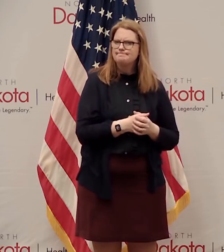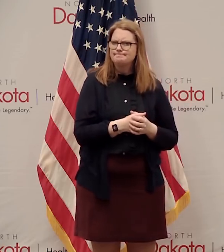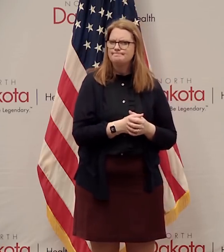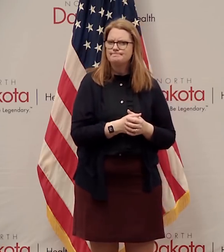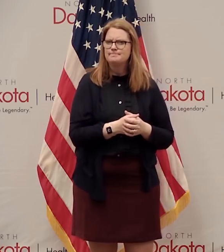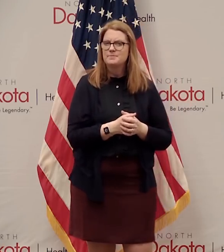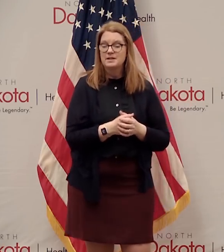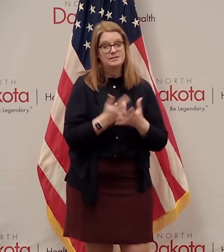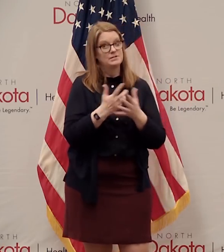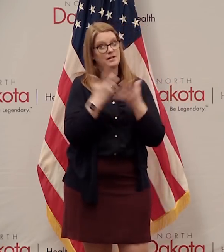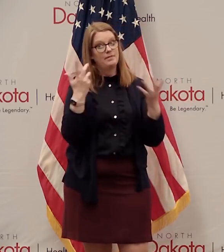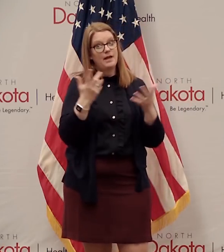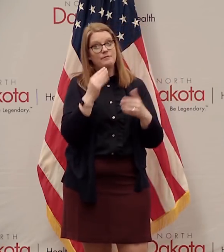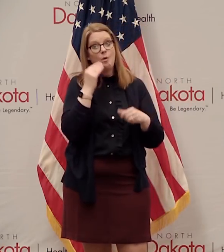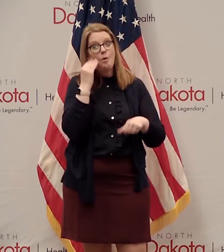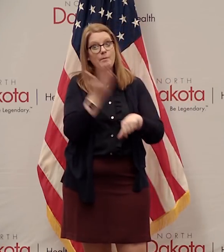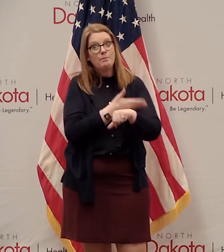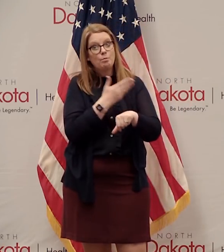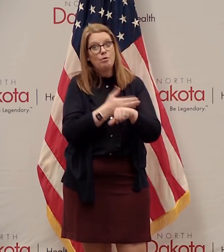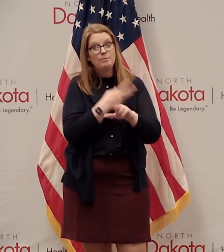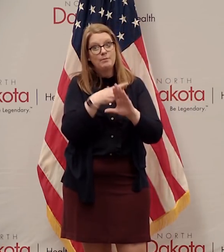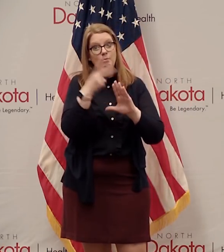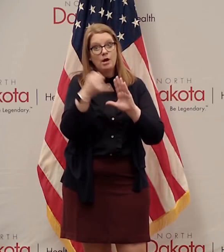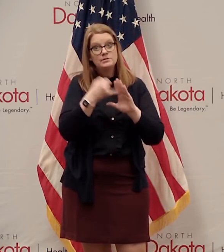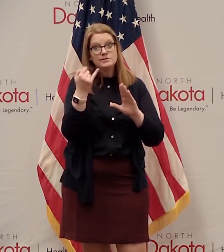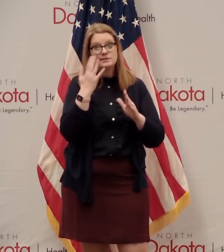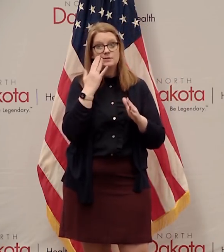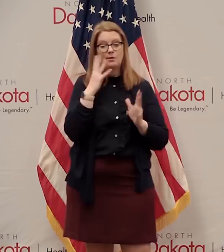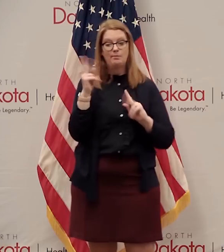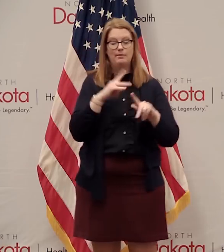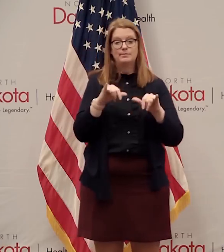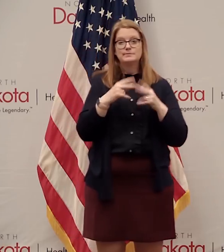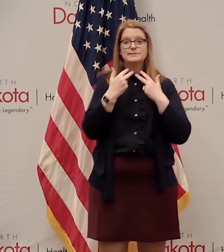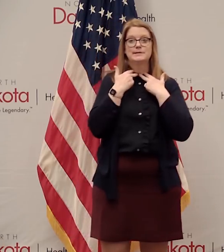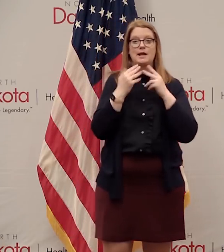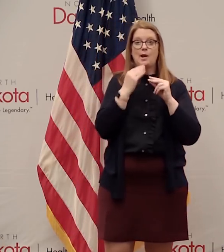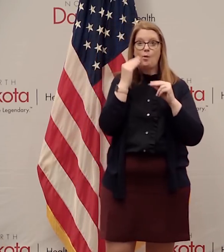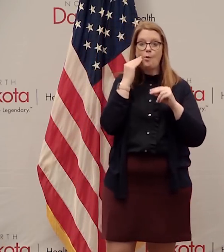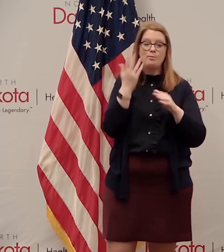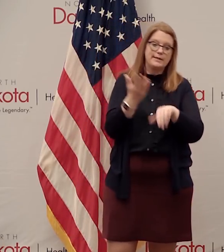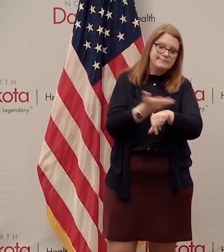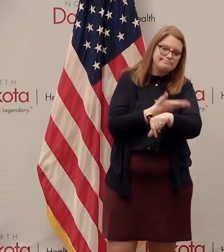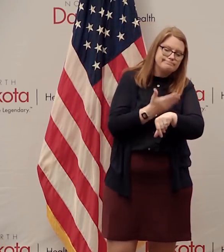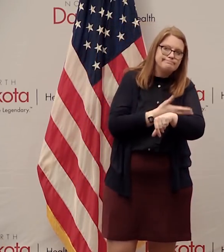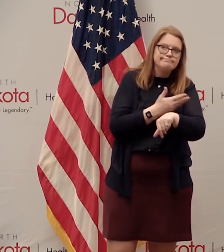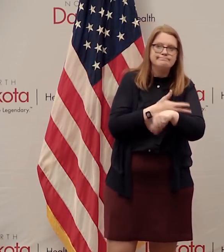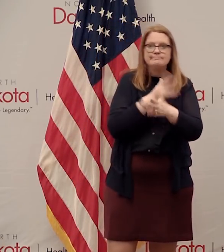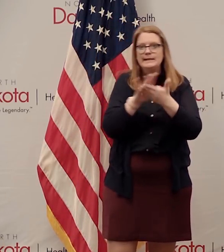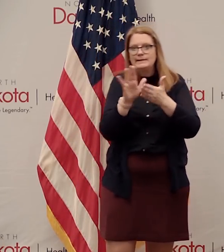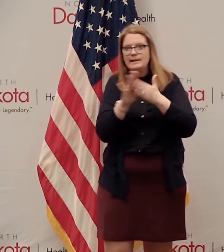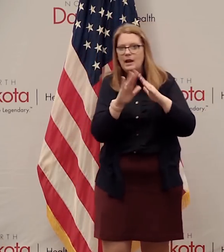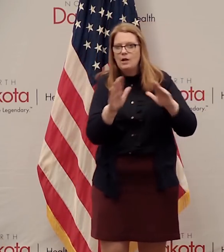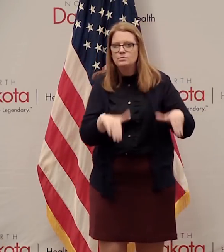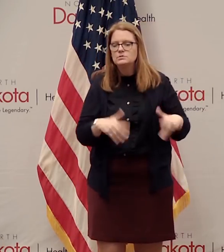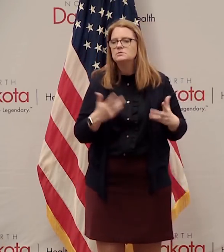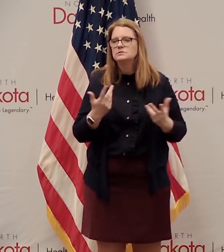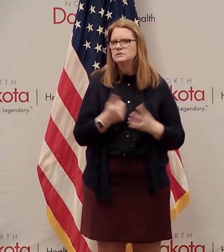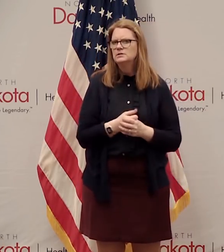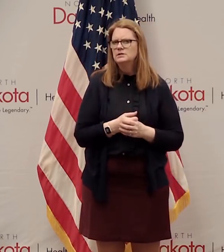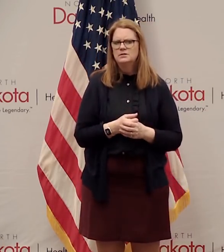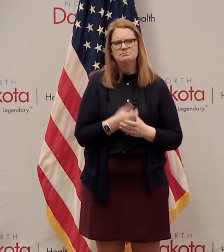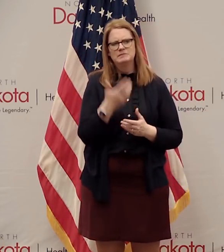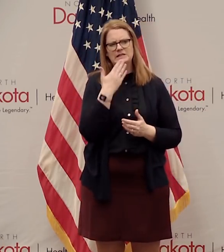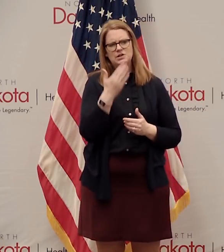lot of home improvement projects that have been going on here around the state during this time frame, but those will be all things we got to sort through. But that's a